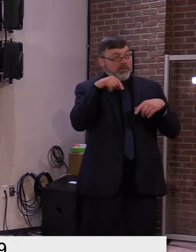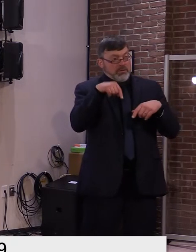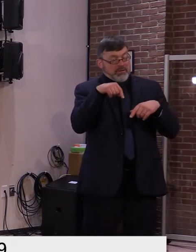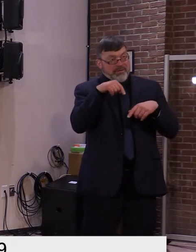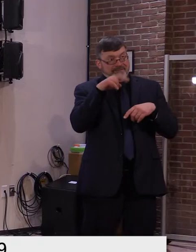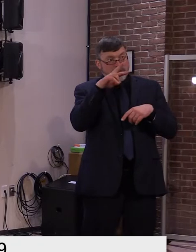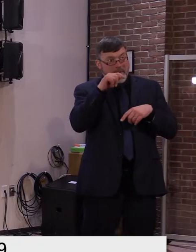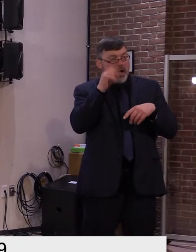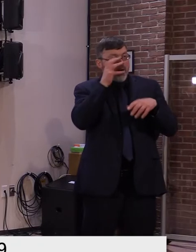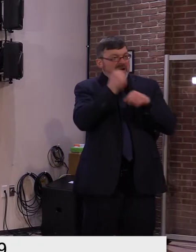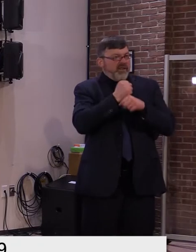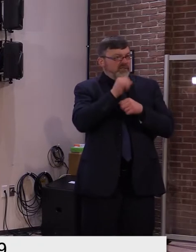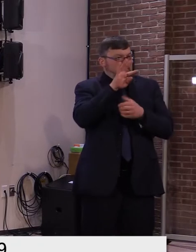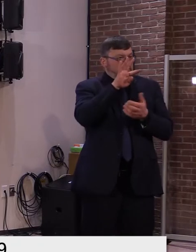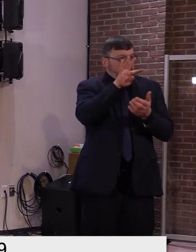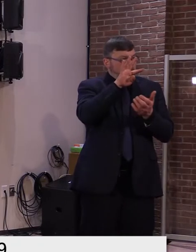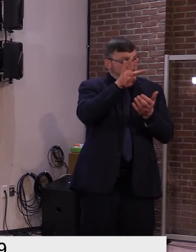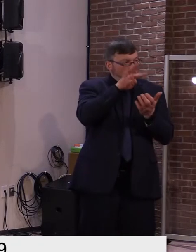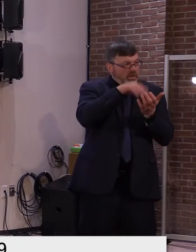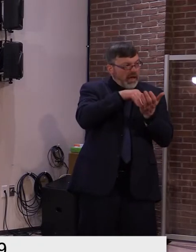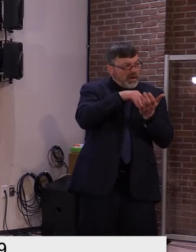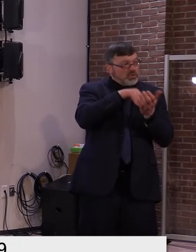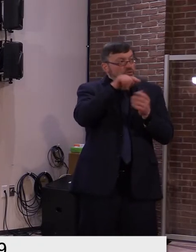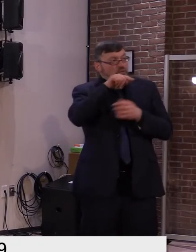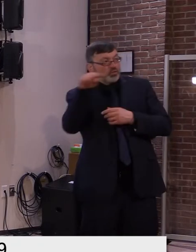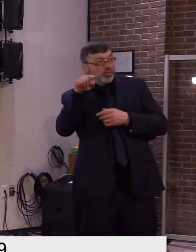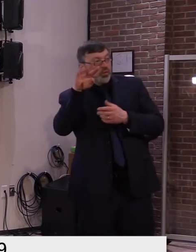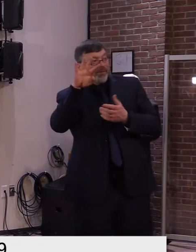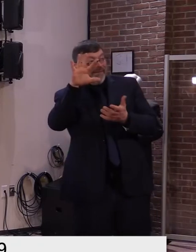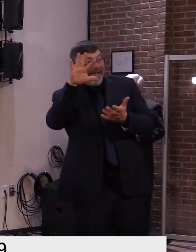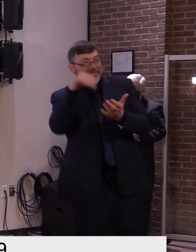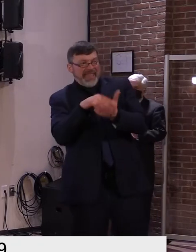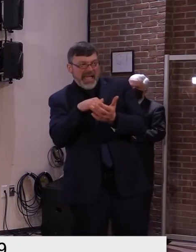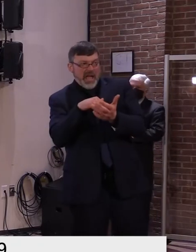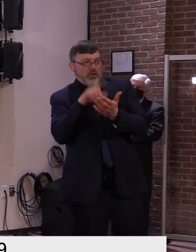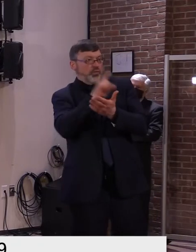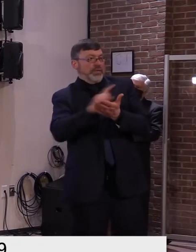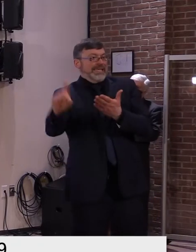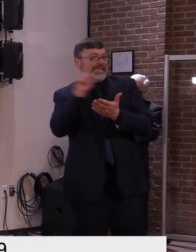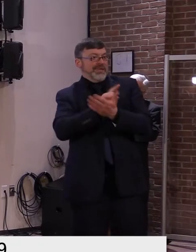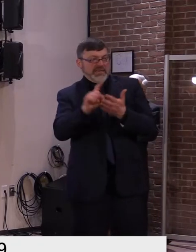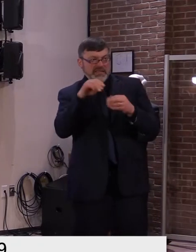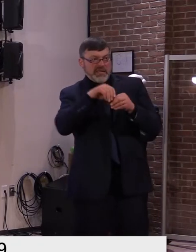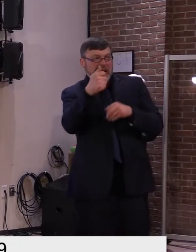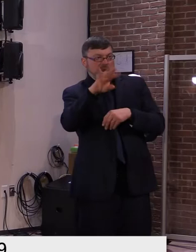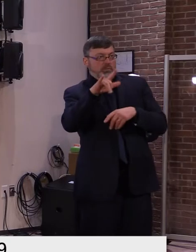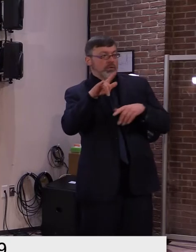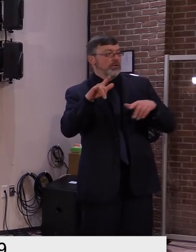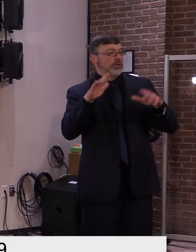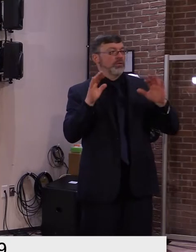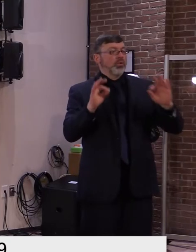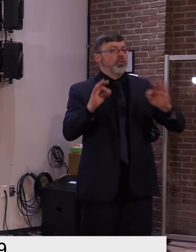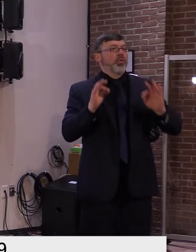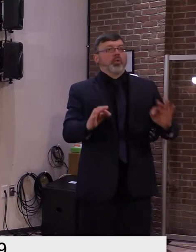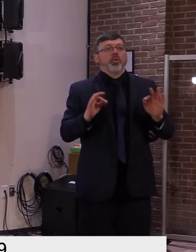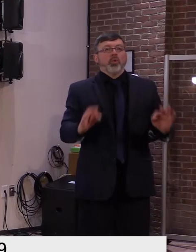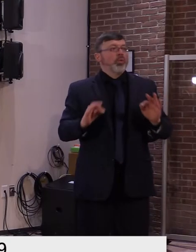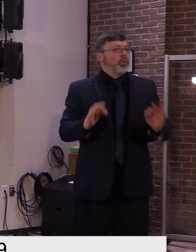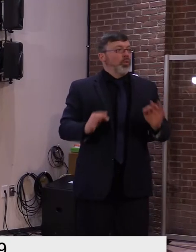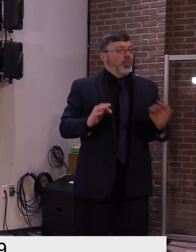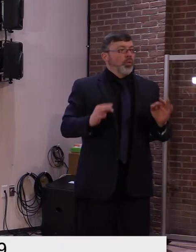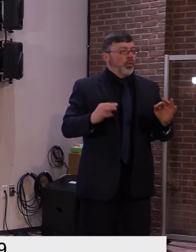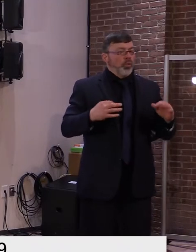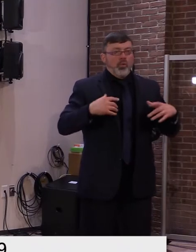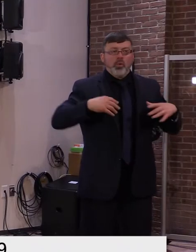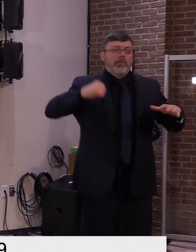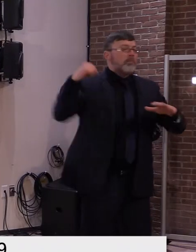to increase as time goes on. So this is the assurance we've been waiting for, and we'll use this information to